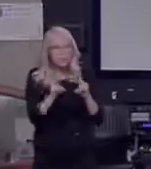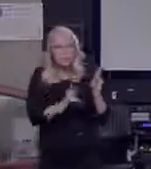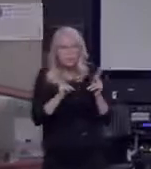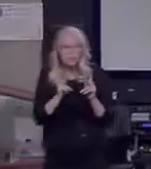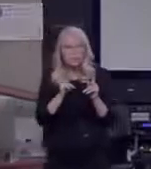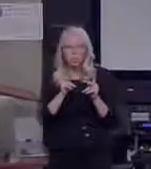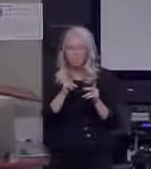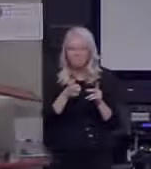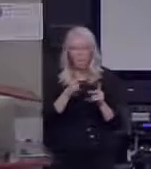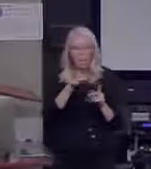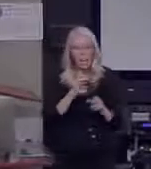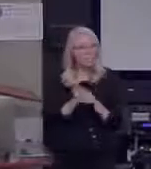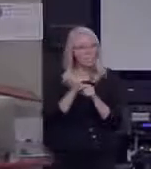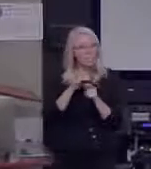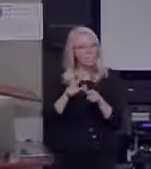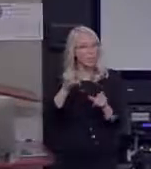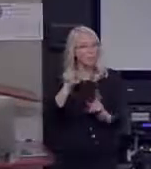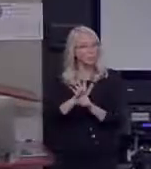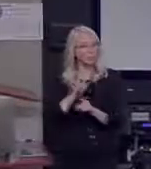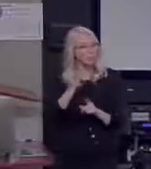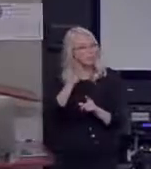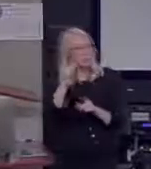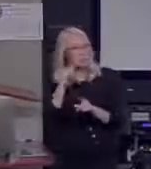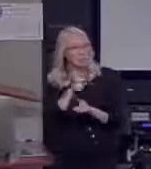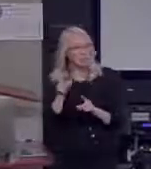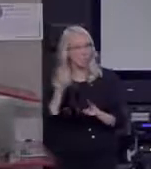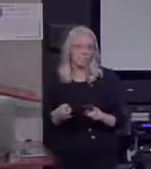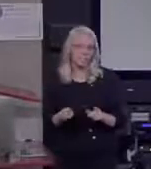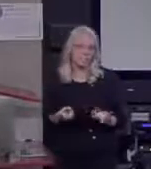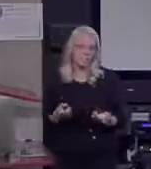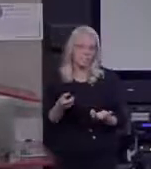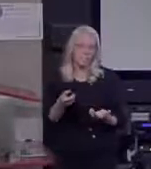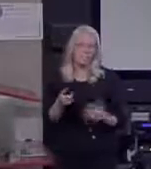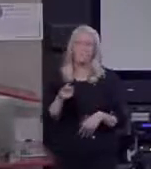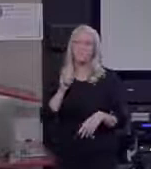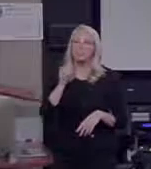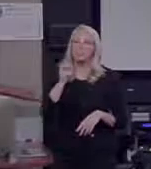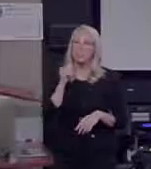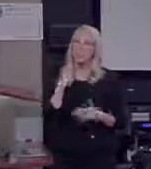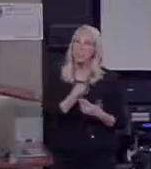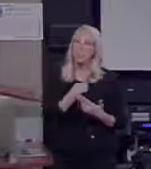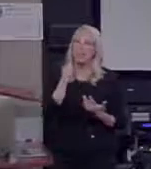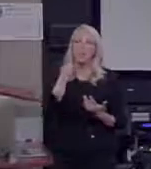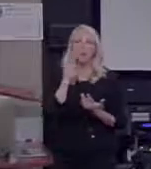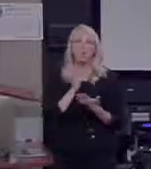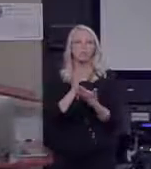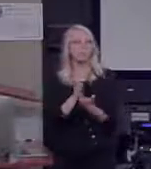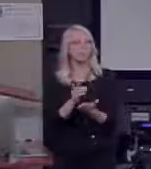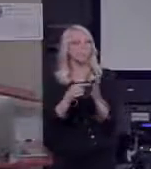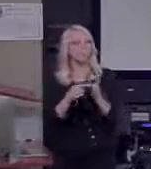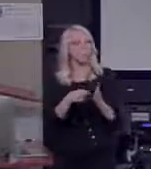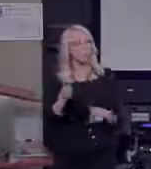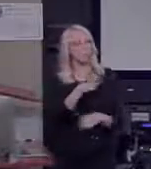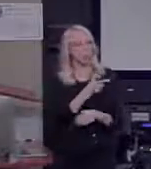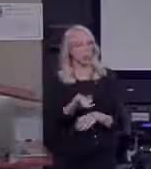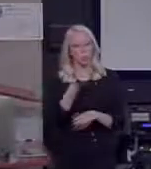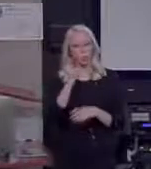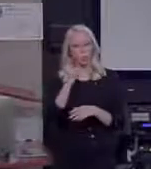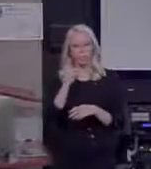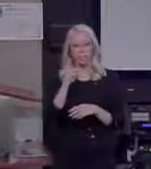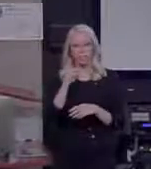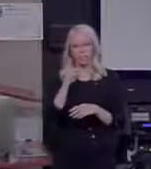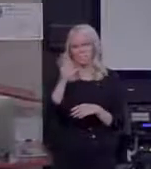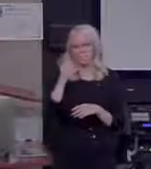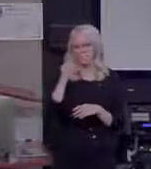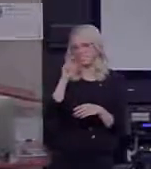aren't getting the language experiences that they need. So we thought we would bring you 3 scenes from the